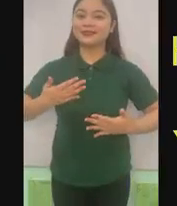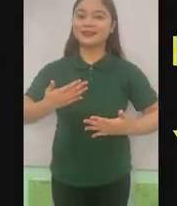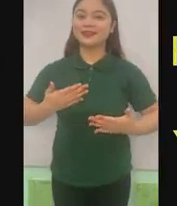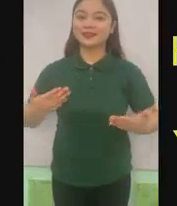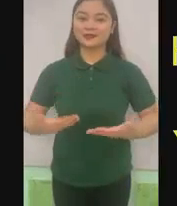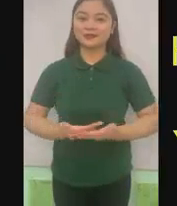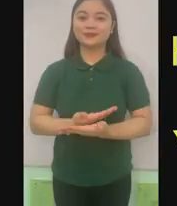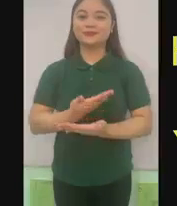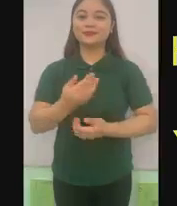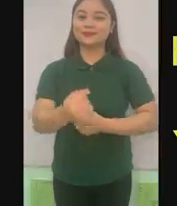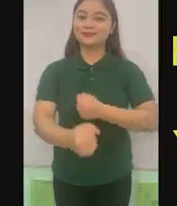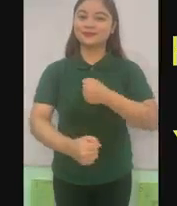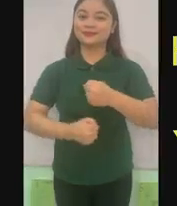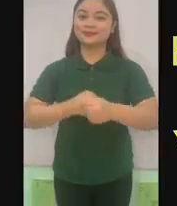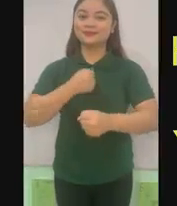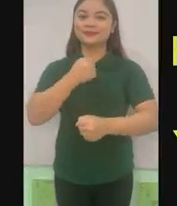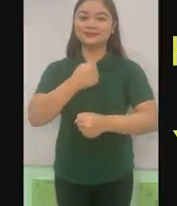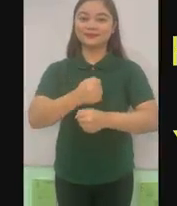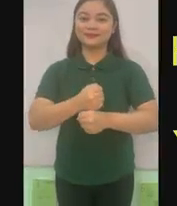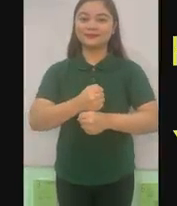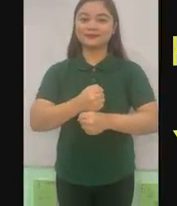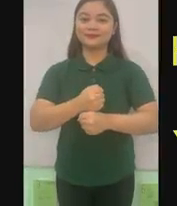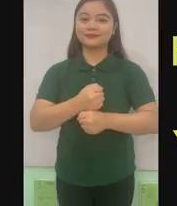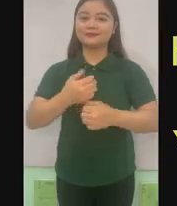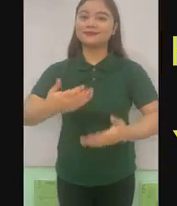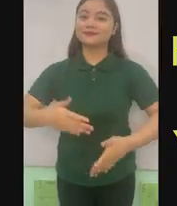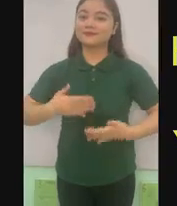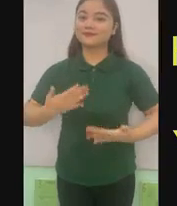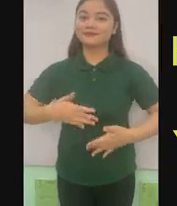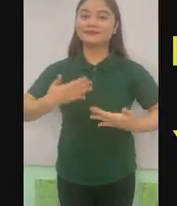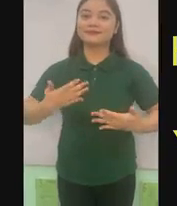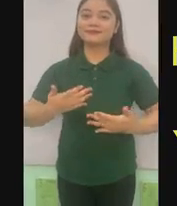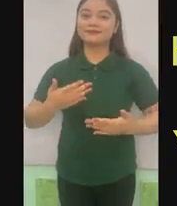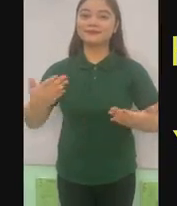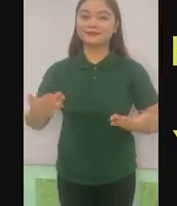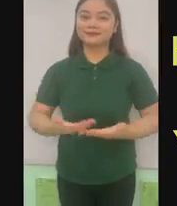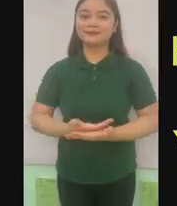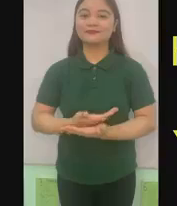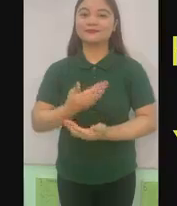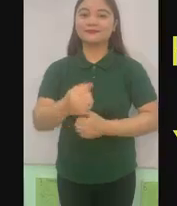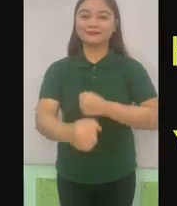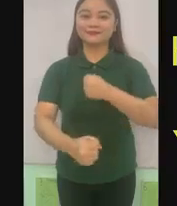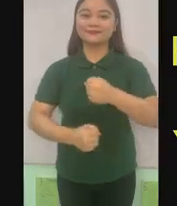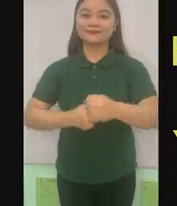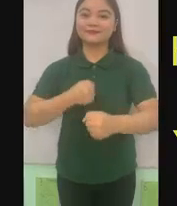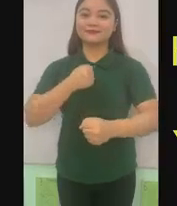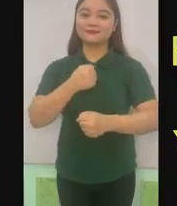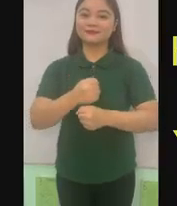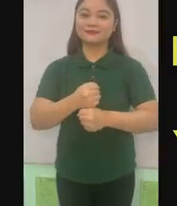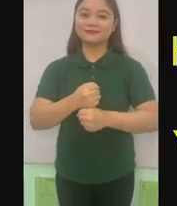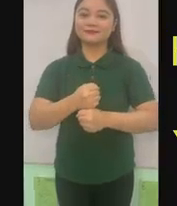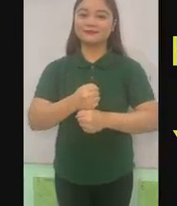happy new year happy new year